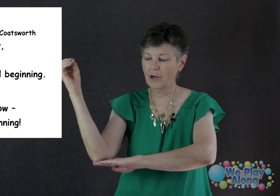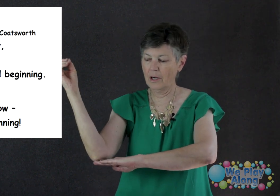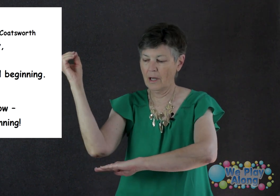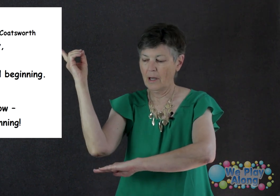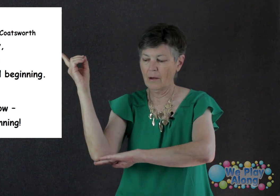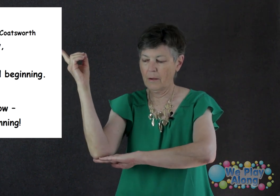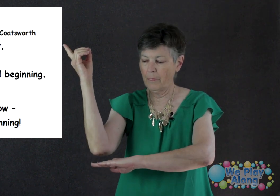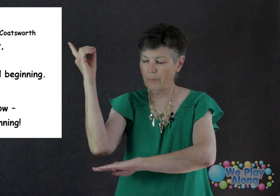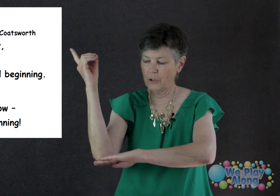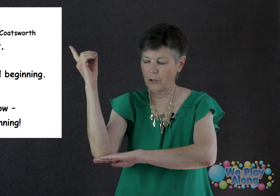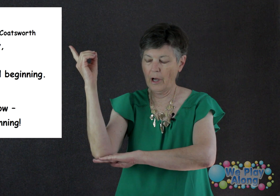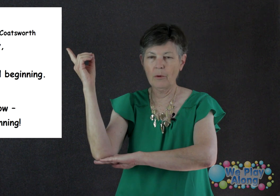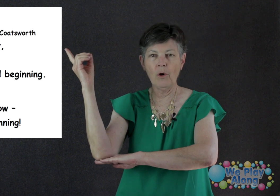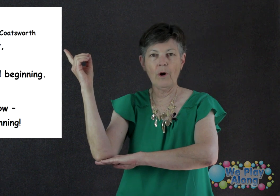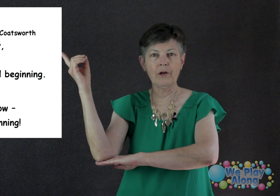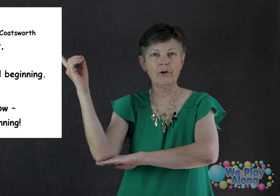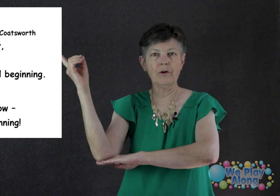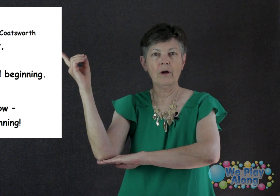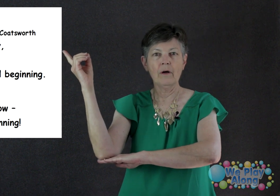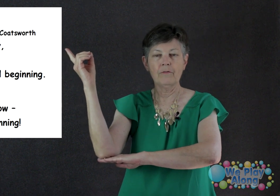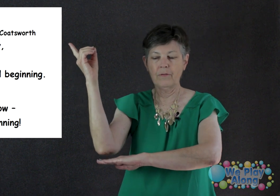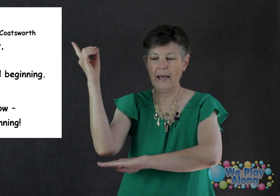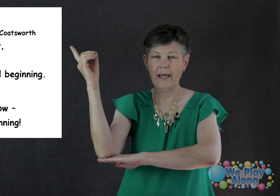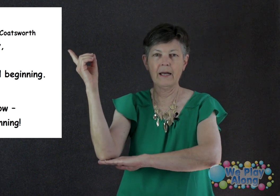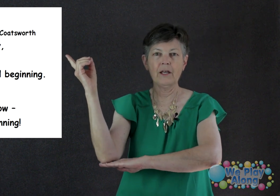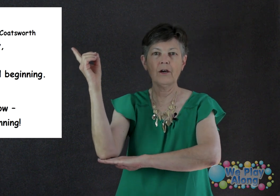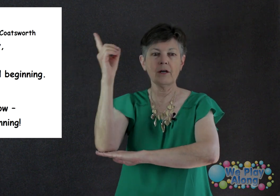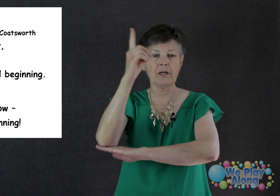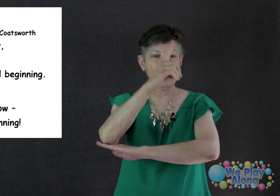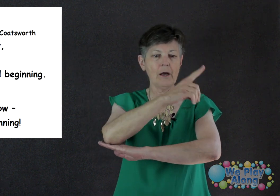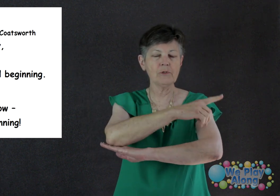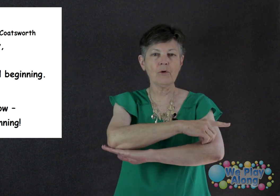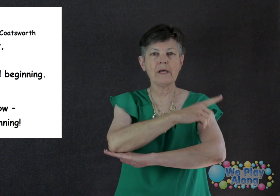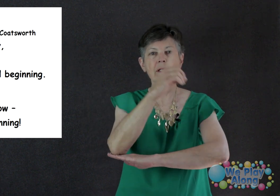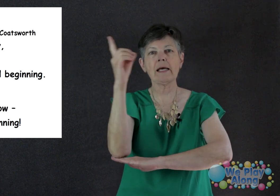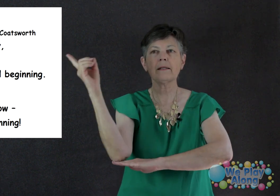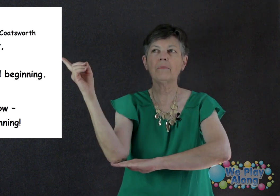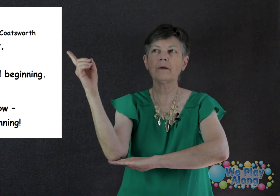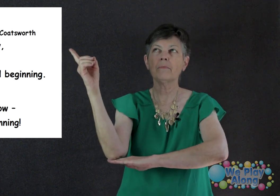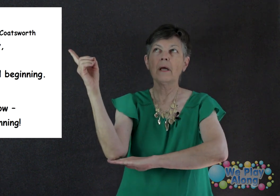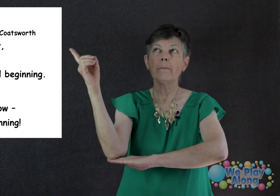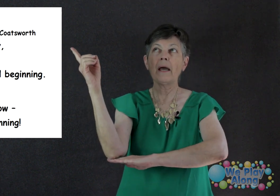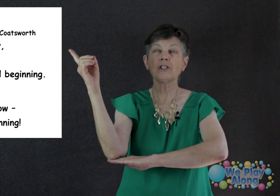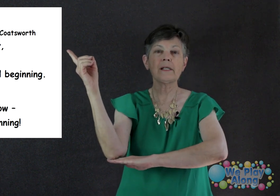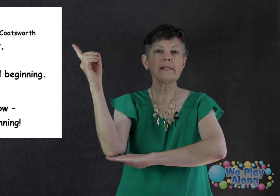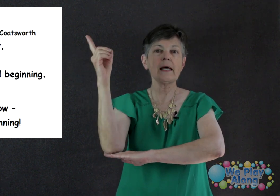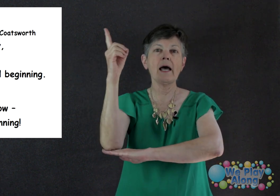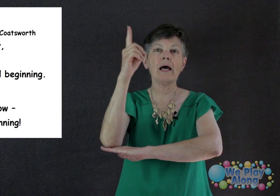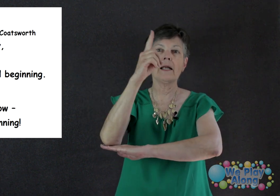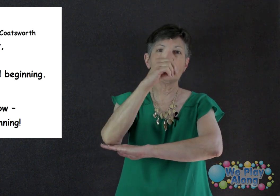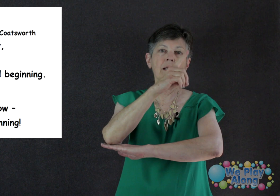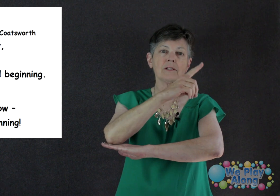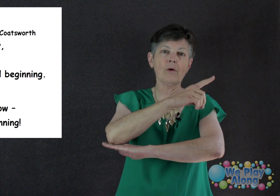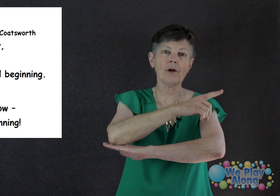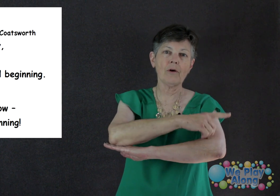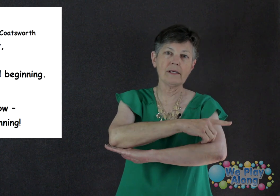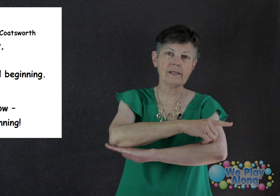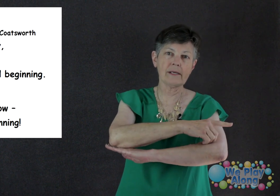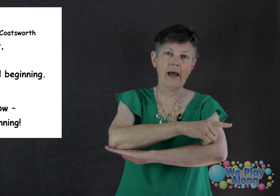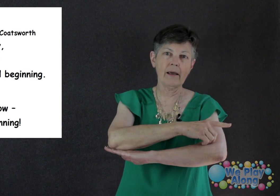gonna put your elbow on your flat hand here, and it comes across. It's like, imagine the sun is going across the sky